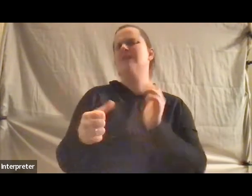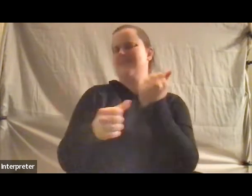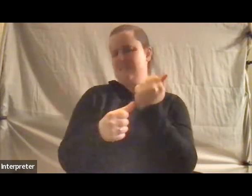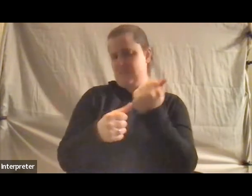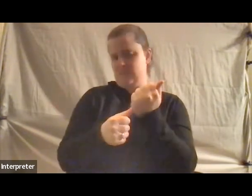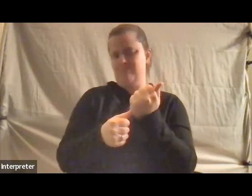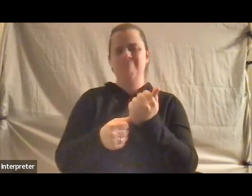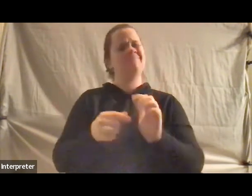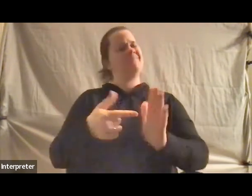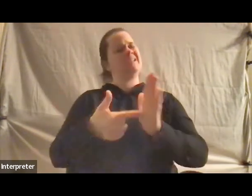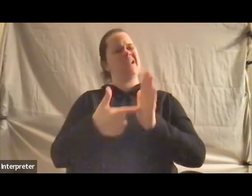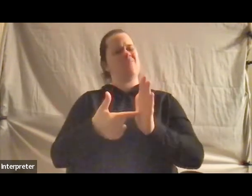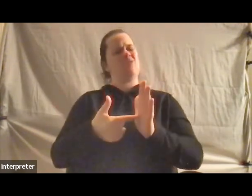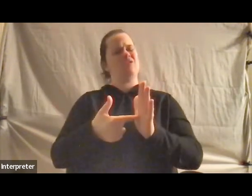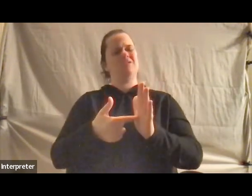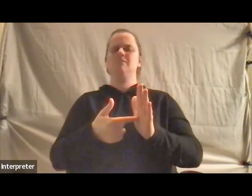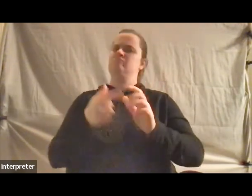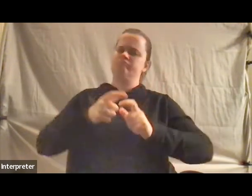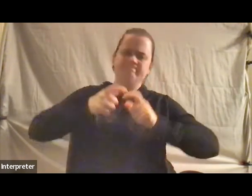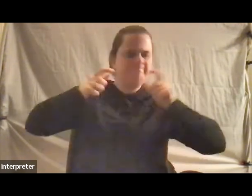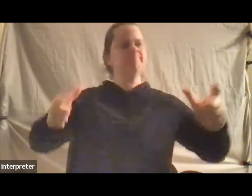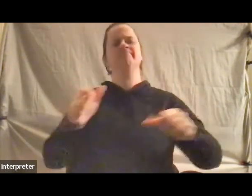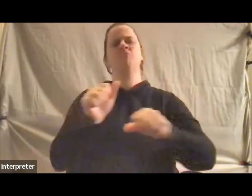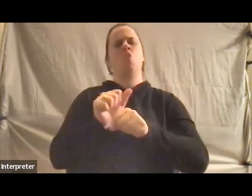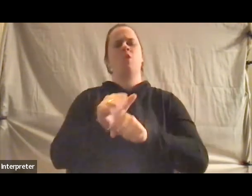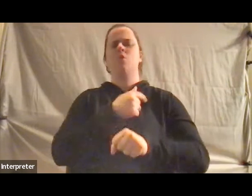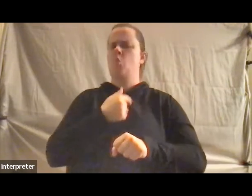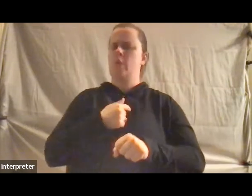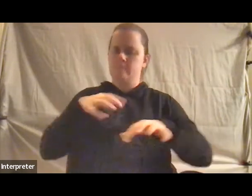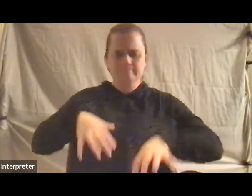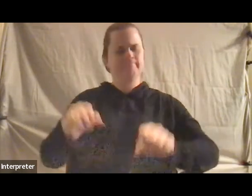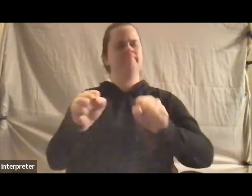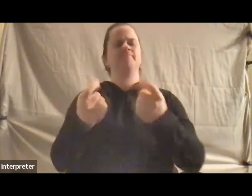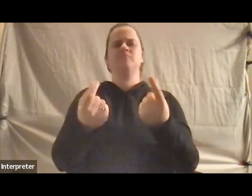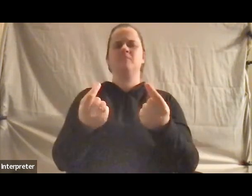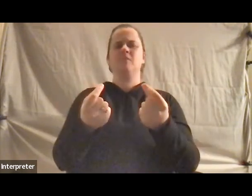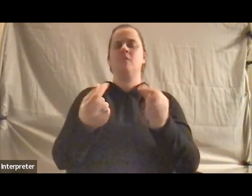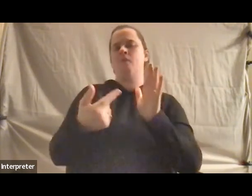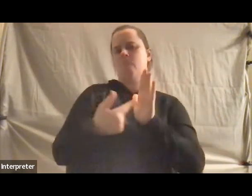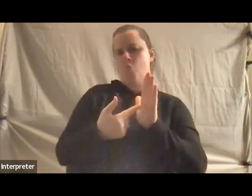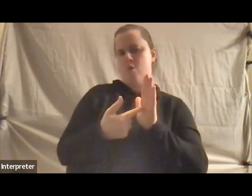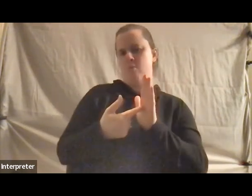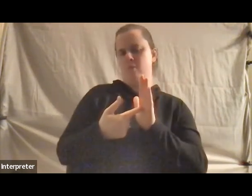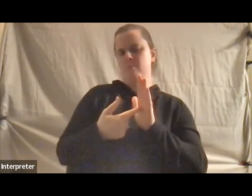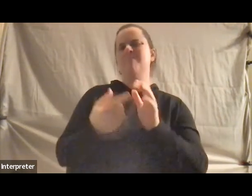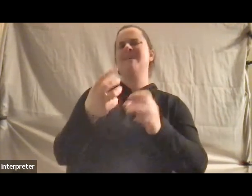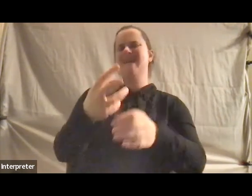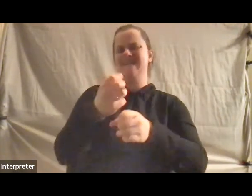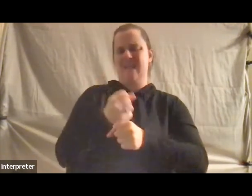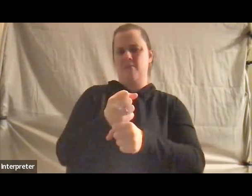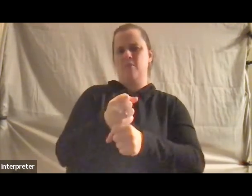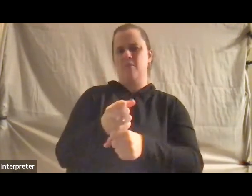the vast work we are undertaking when it comes to affordable, attainable, and accessible